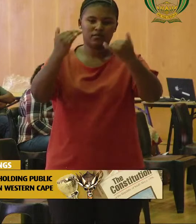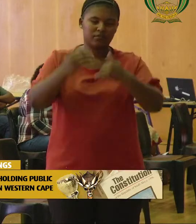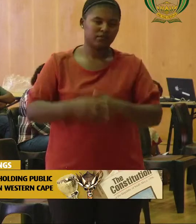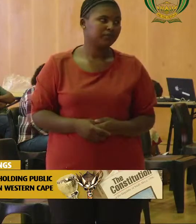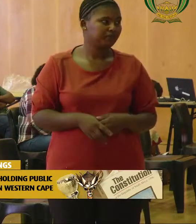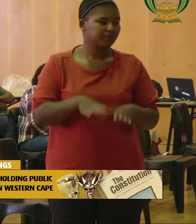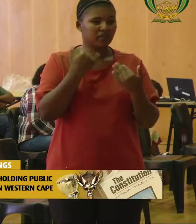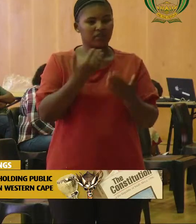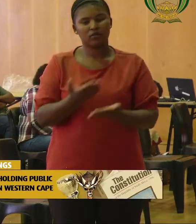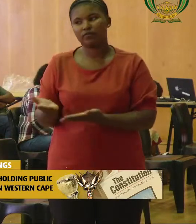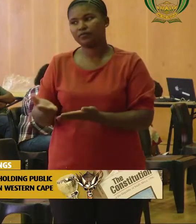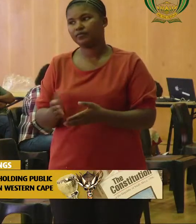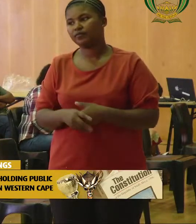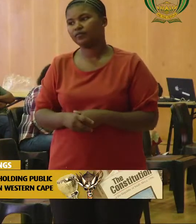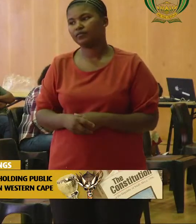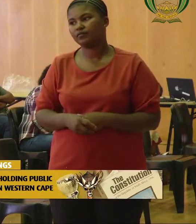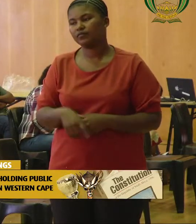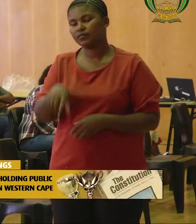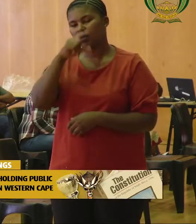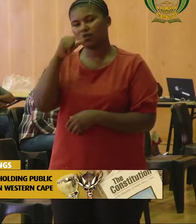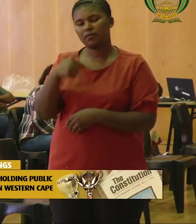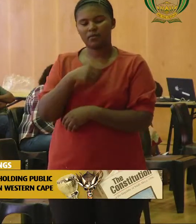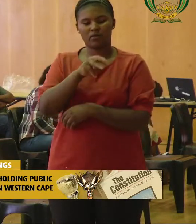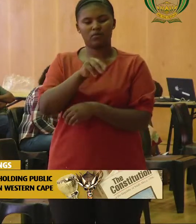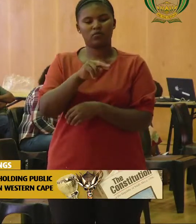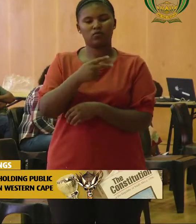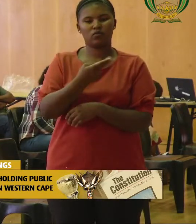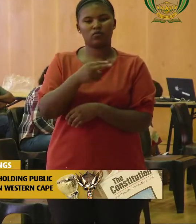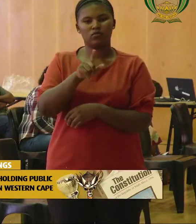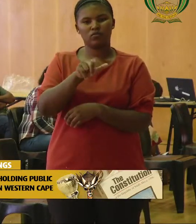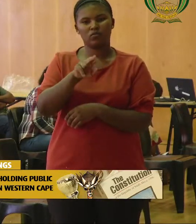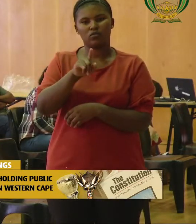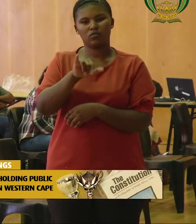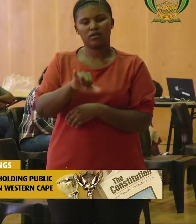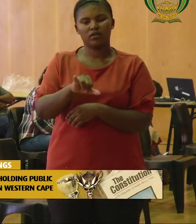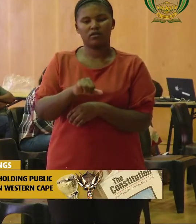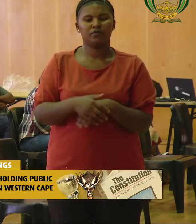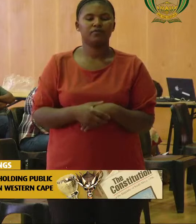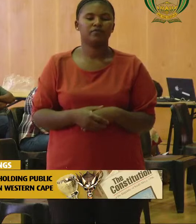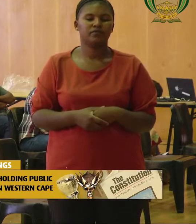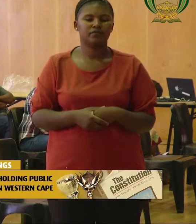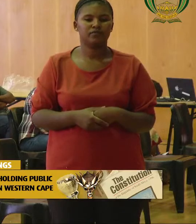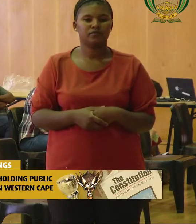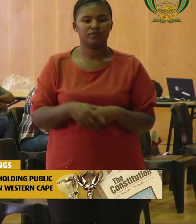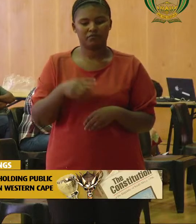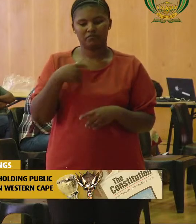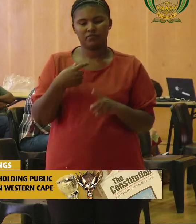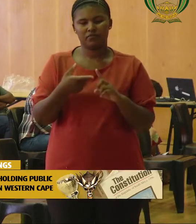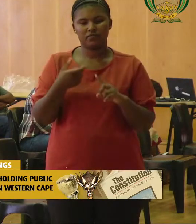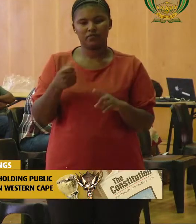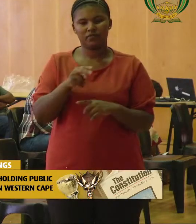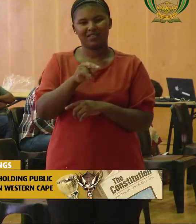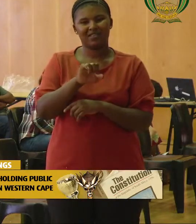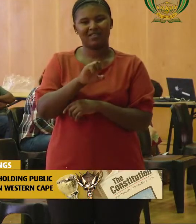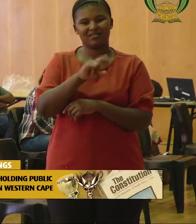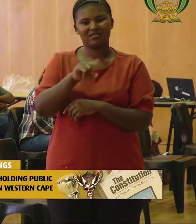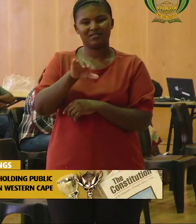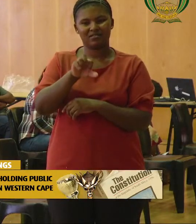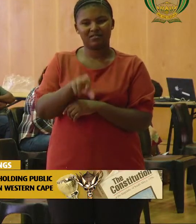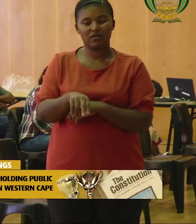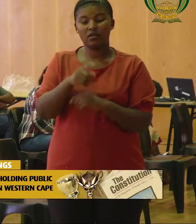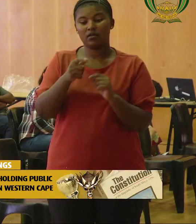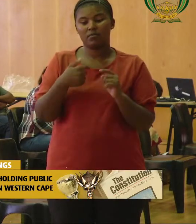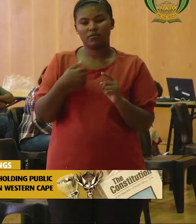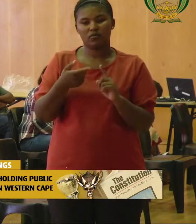Thanks, proceed. Igama lami ndingumkhululi kwaPasifani ndisuka eNiza